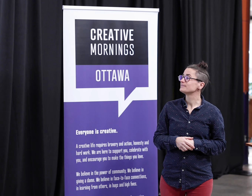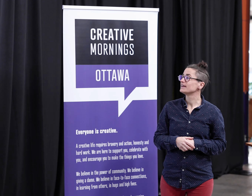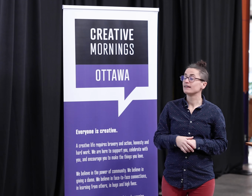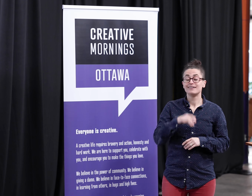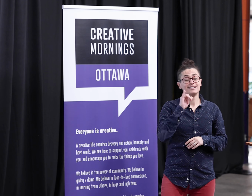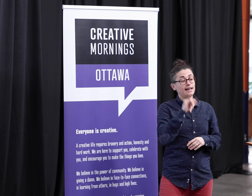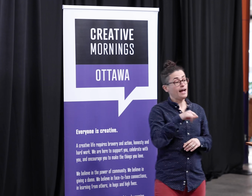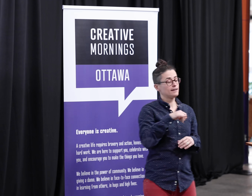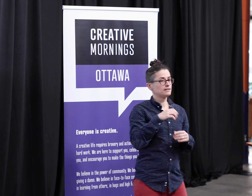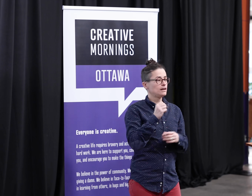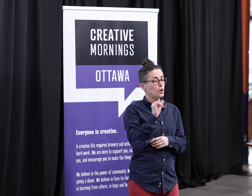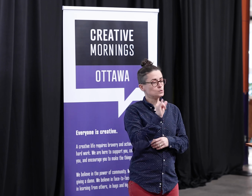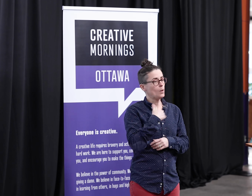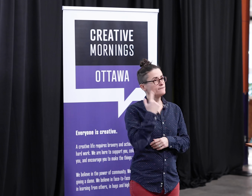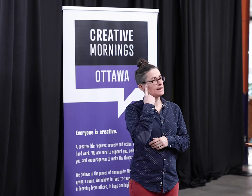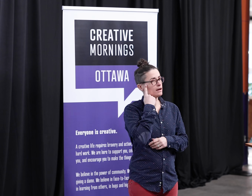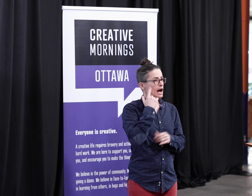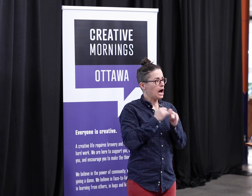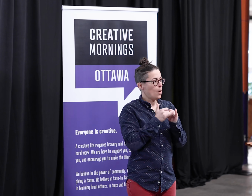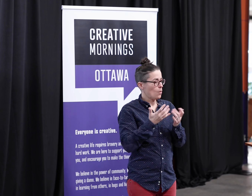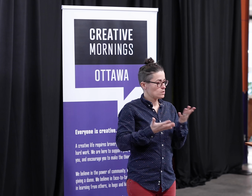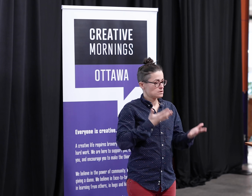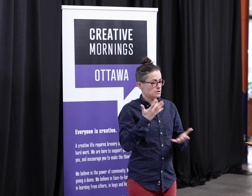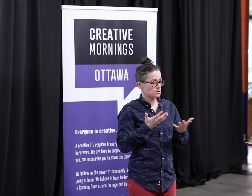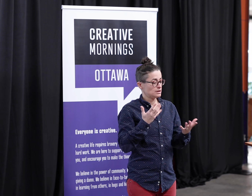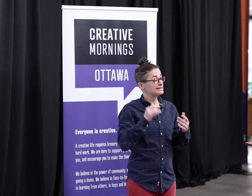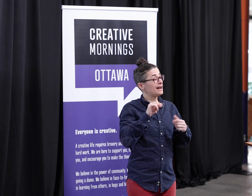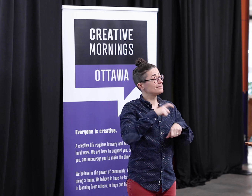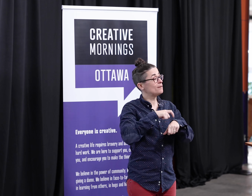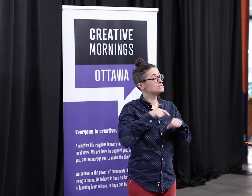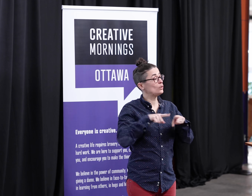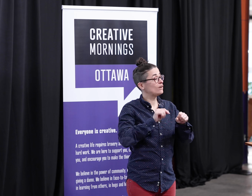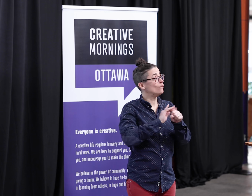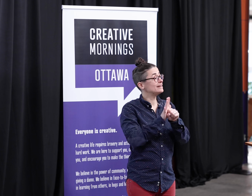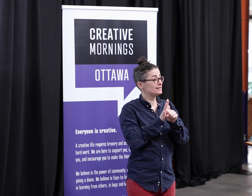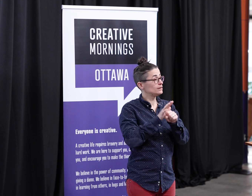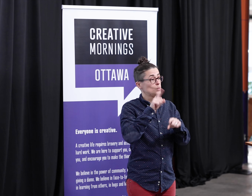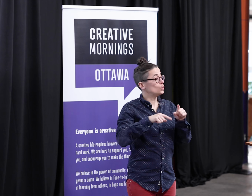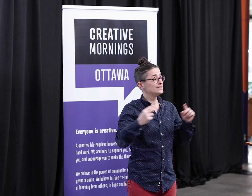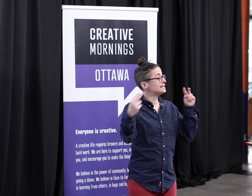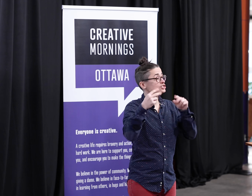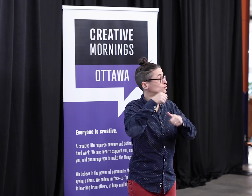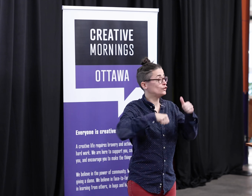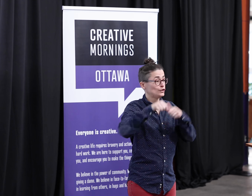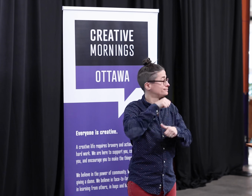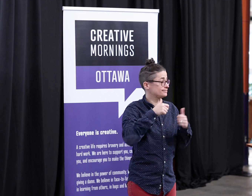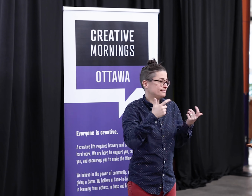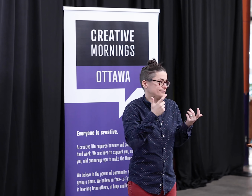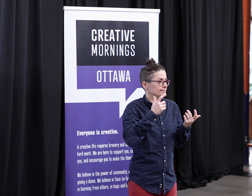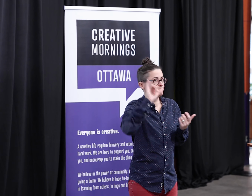the drawing and sent it over to Ellen. I was also wondering if I could represent that a little bit